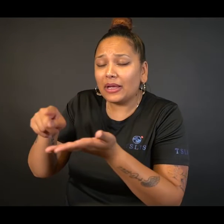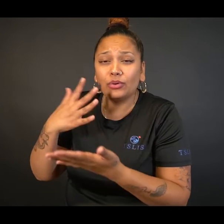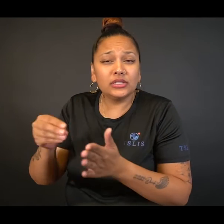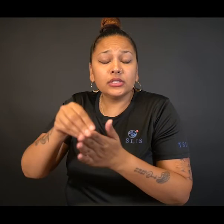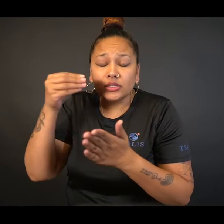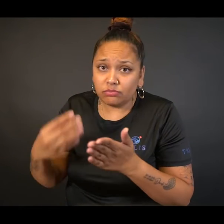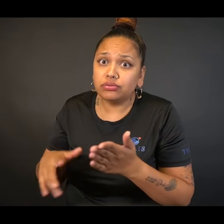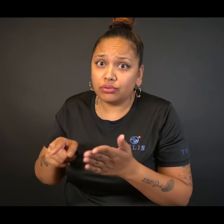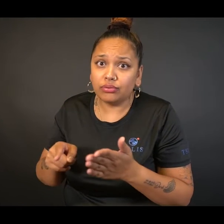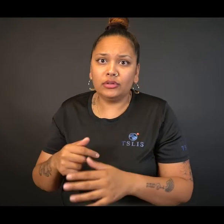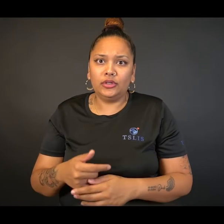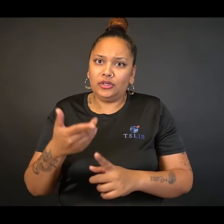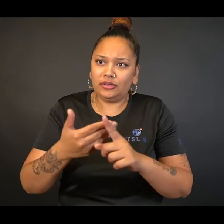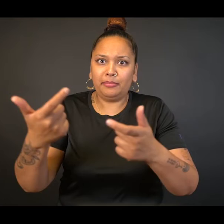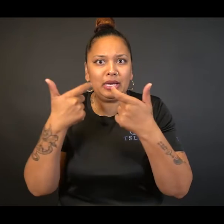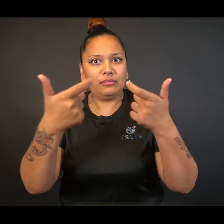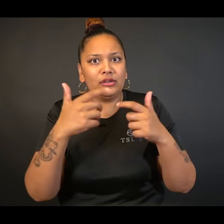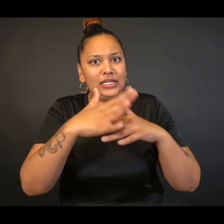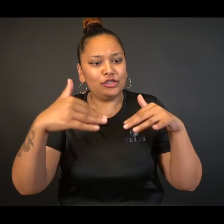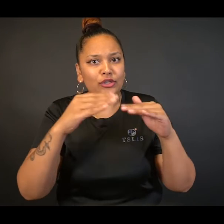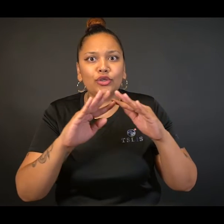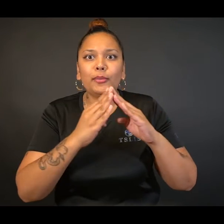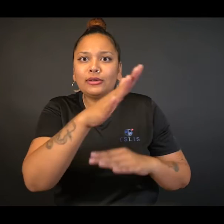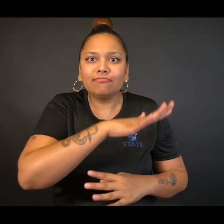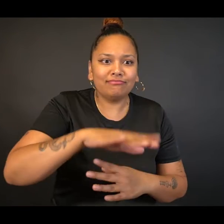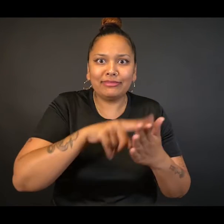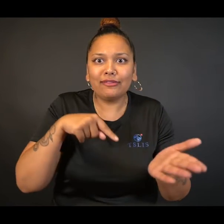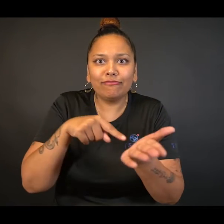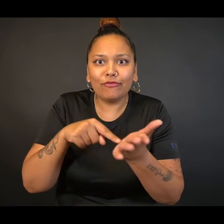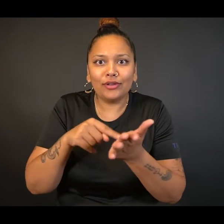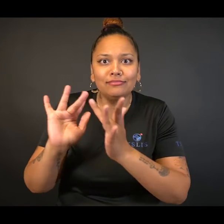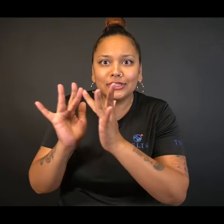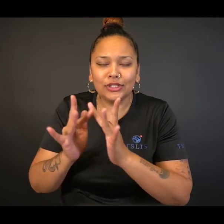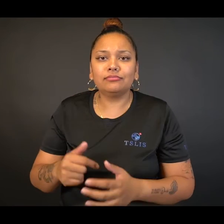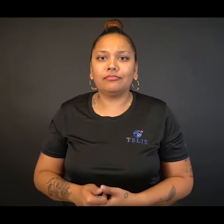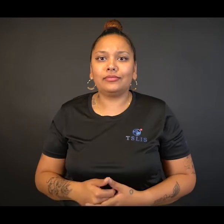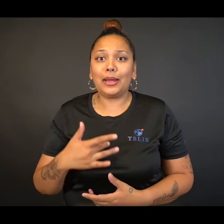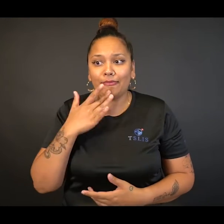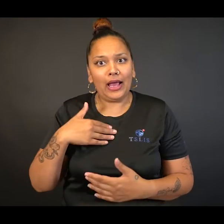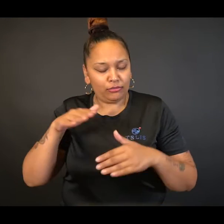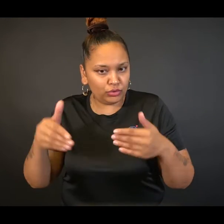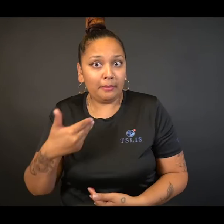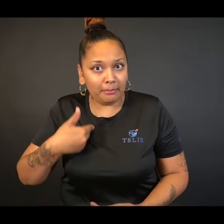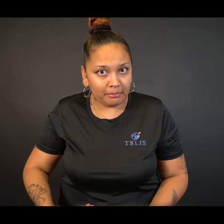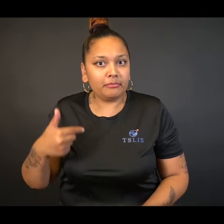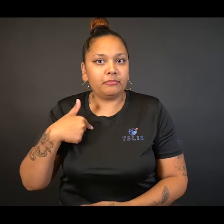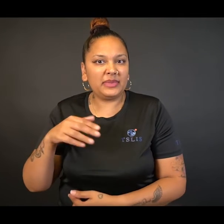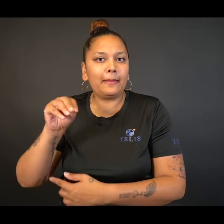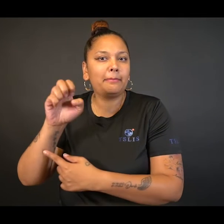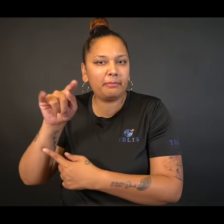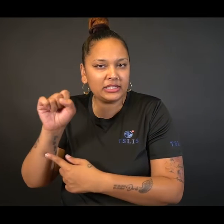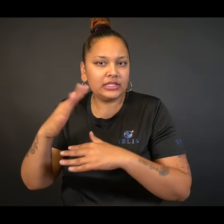are all barriers for those that are in Indigenous communities. I'd actually like to start by introducing myself in